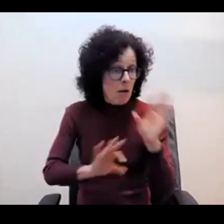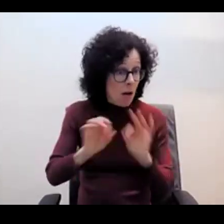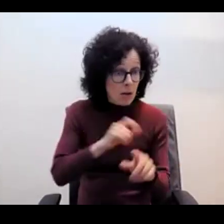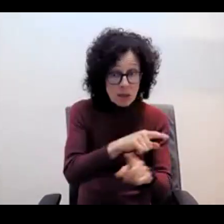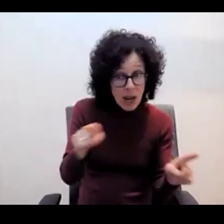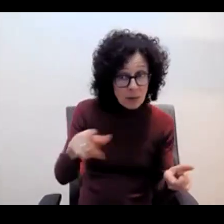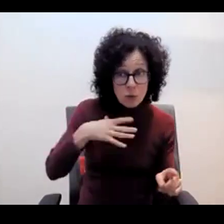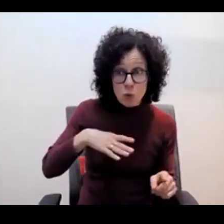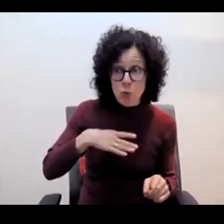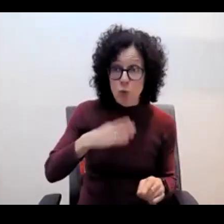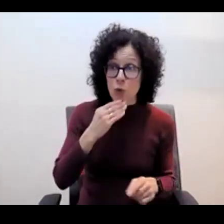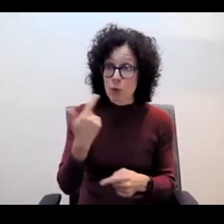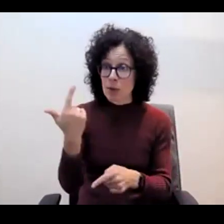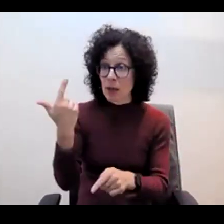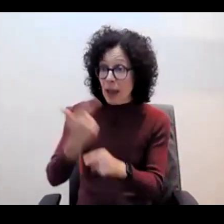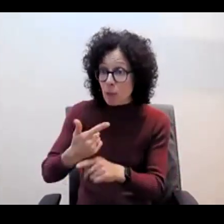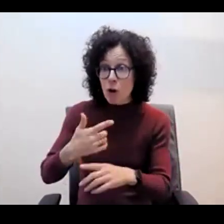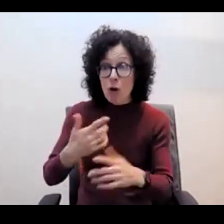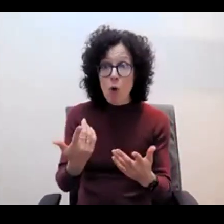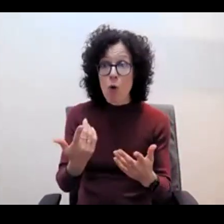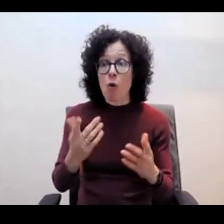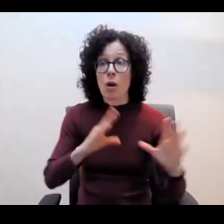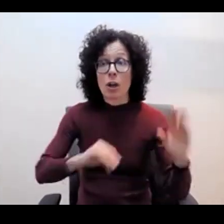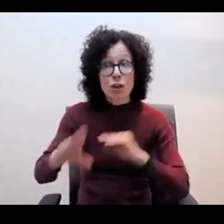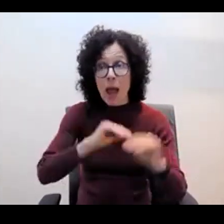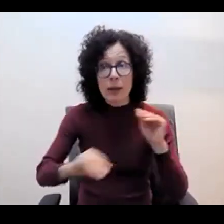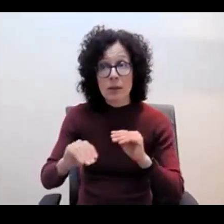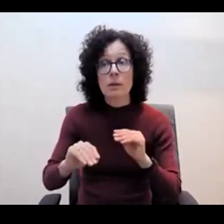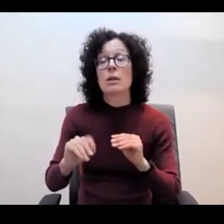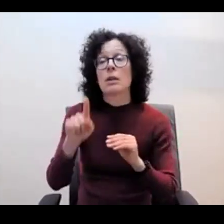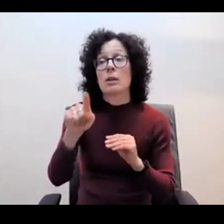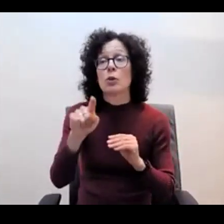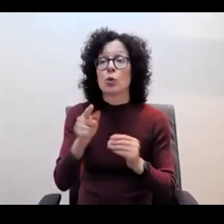the camera to speak with Elina.